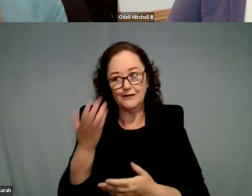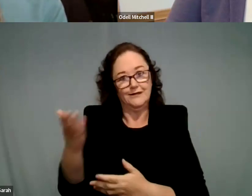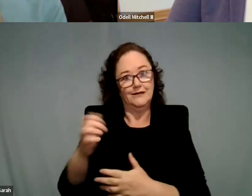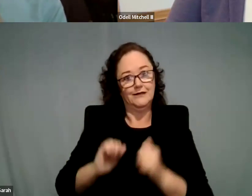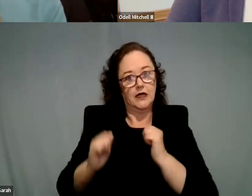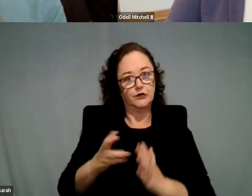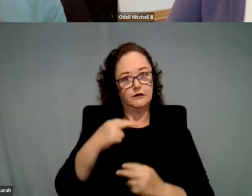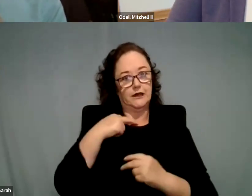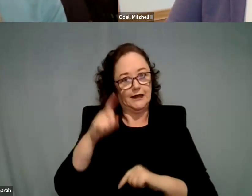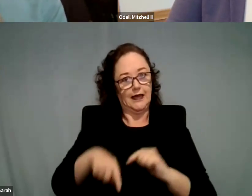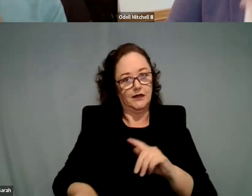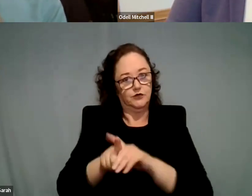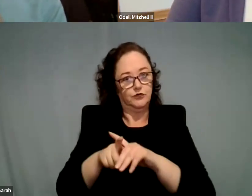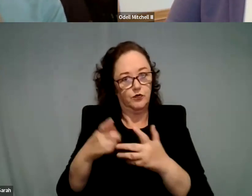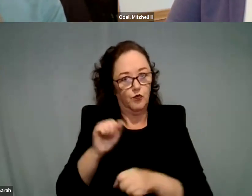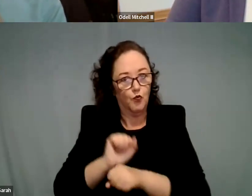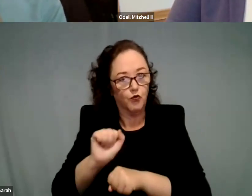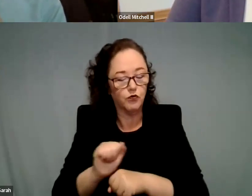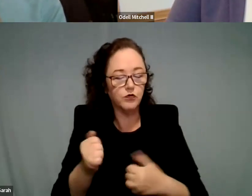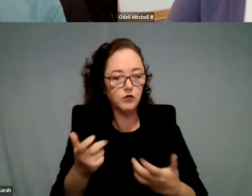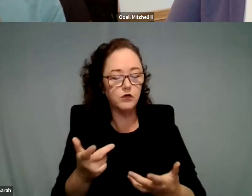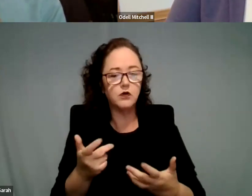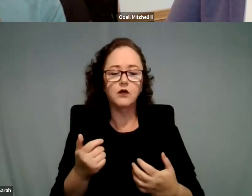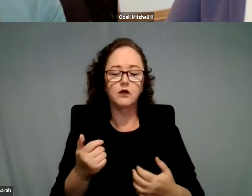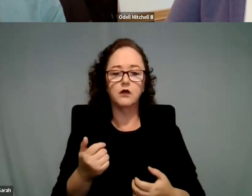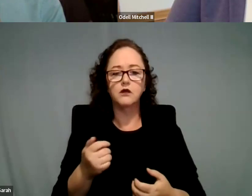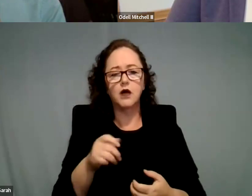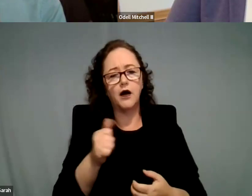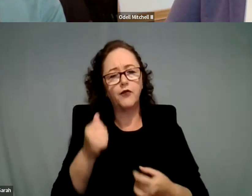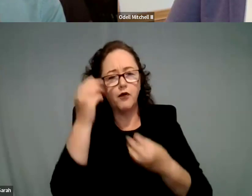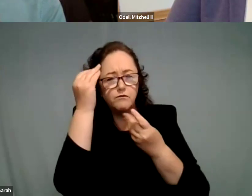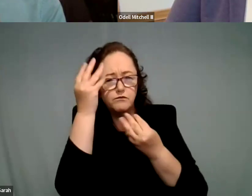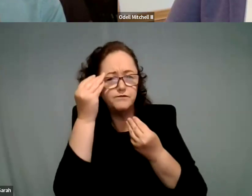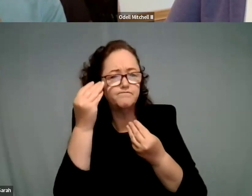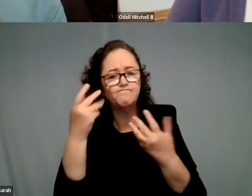So some other things that you may want to think about is,